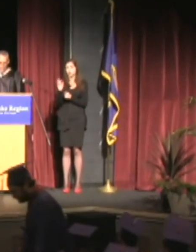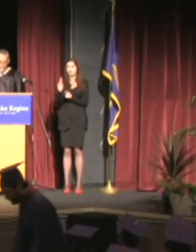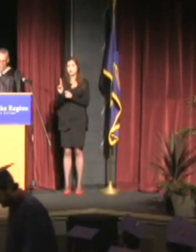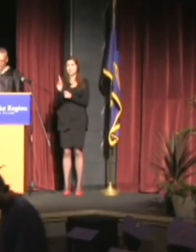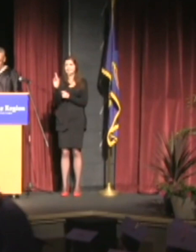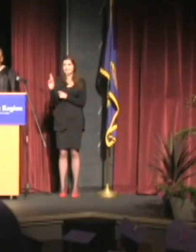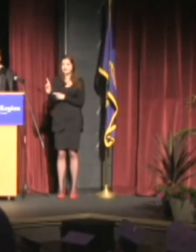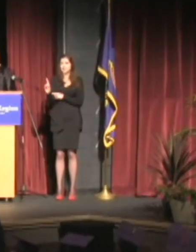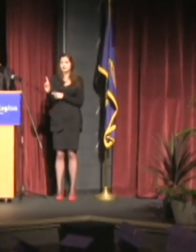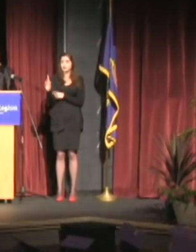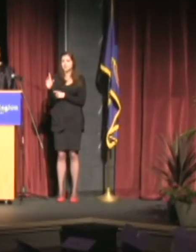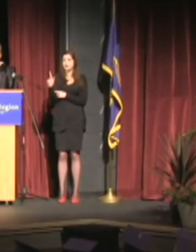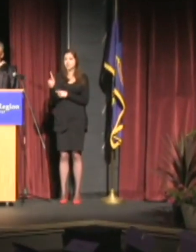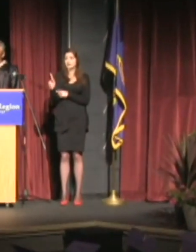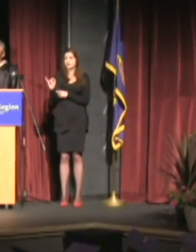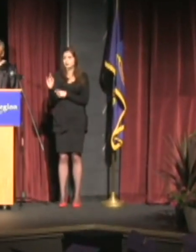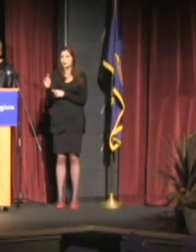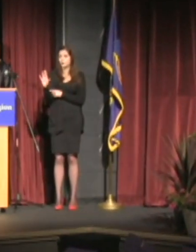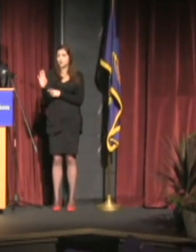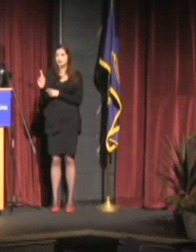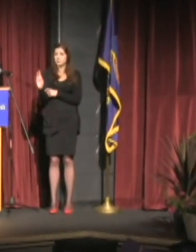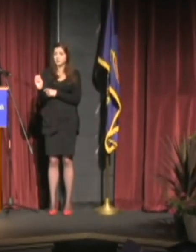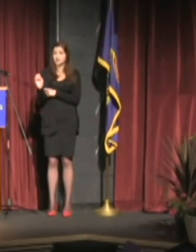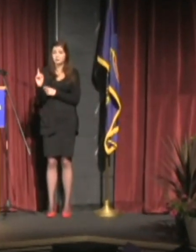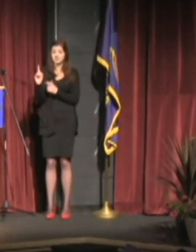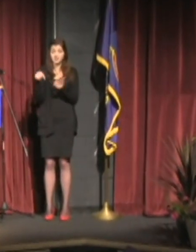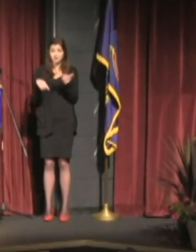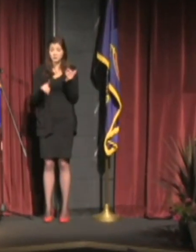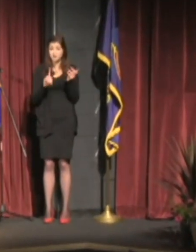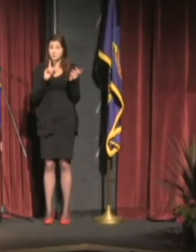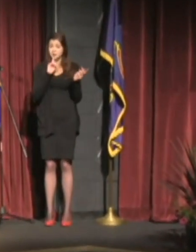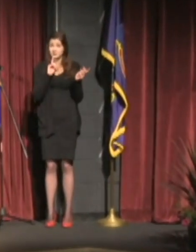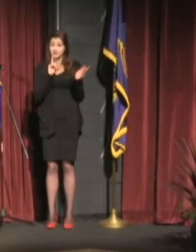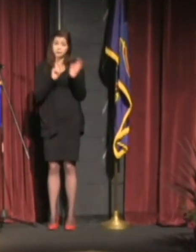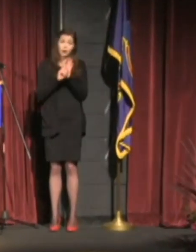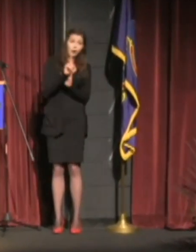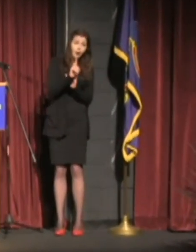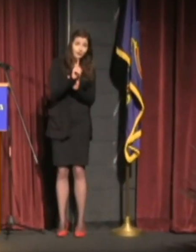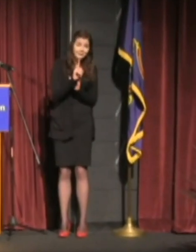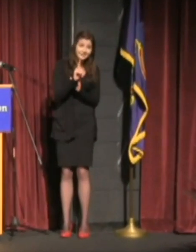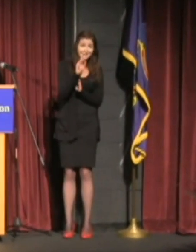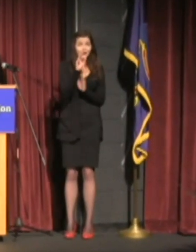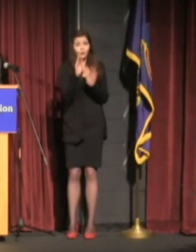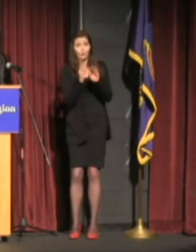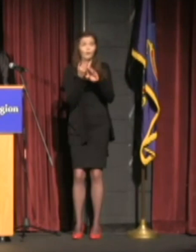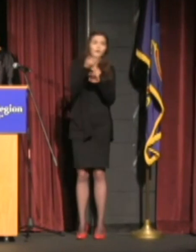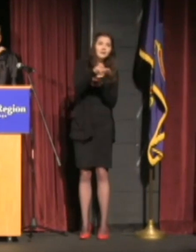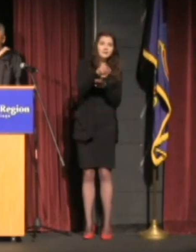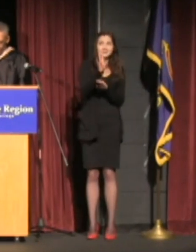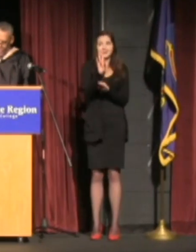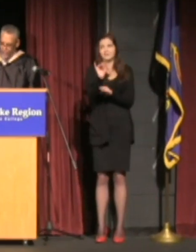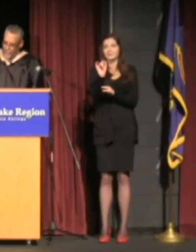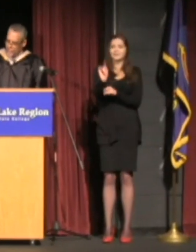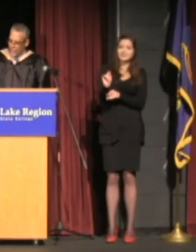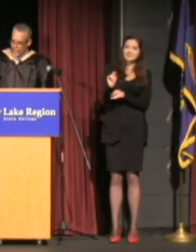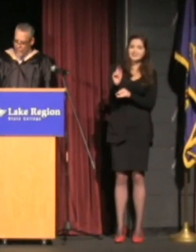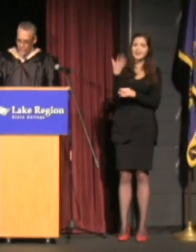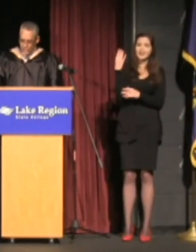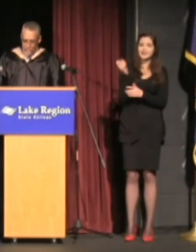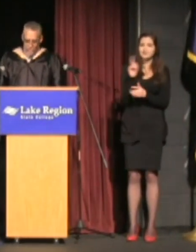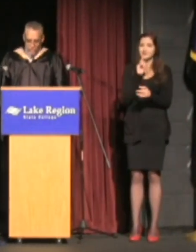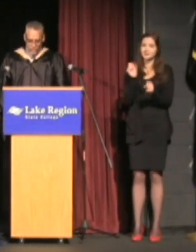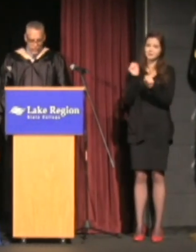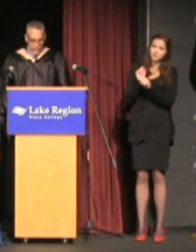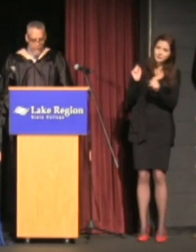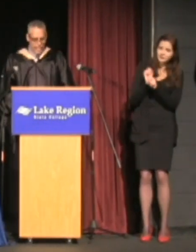Award. This year's recipient stands tall, both physically at just over 7 feet, and with his dedication